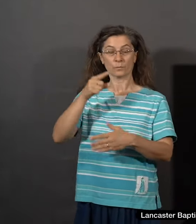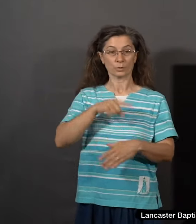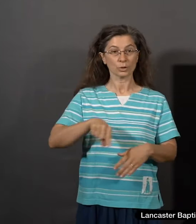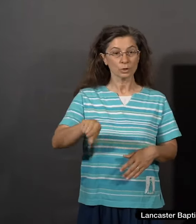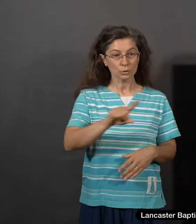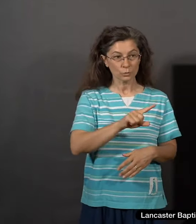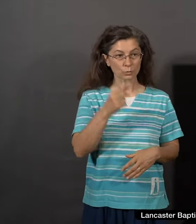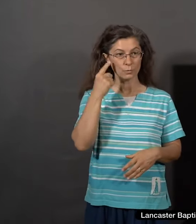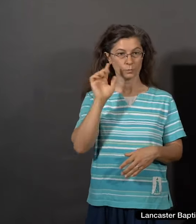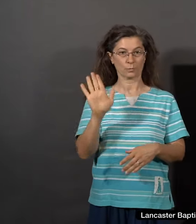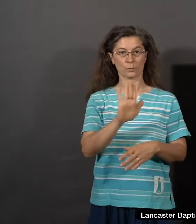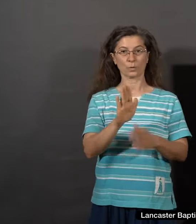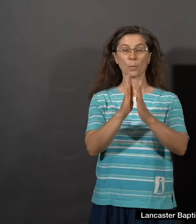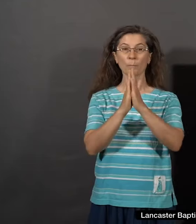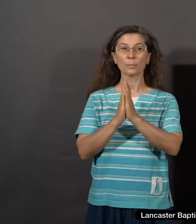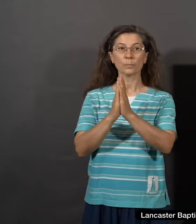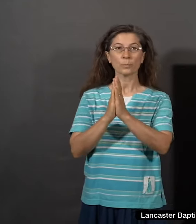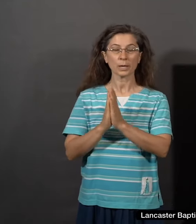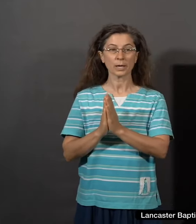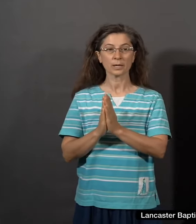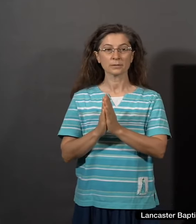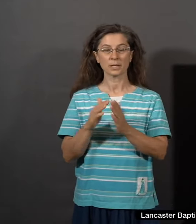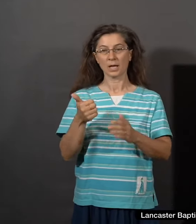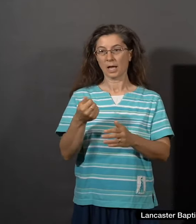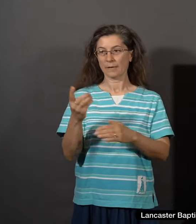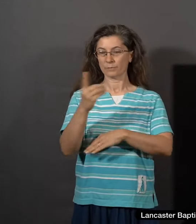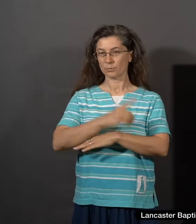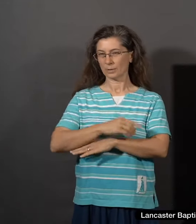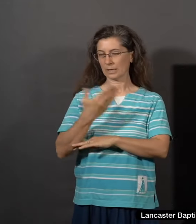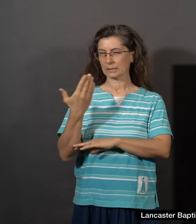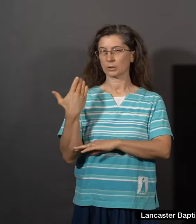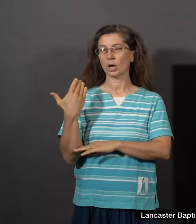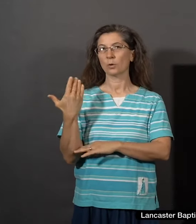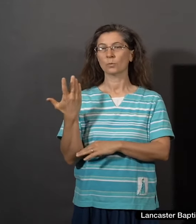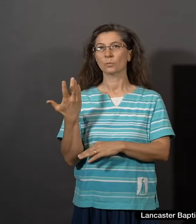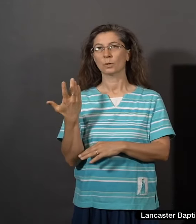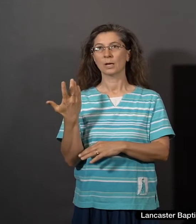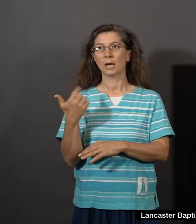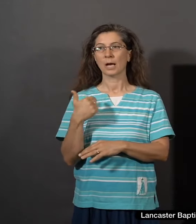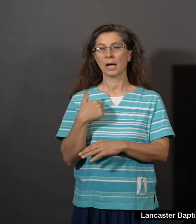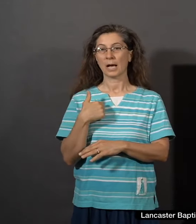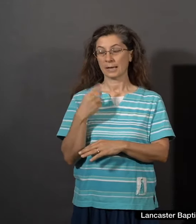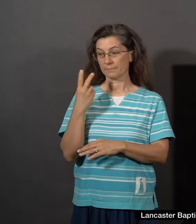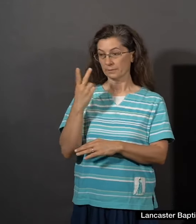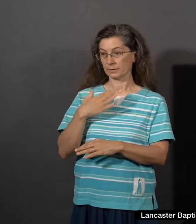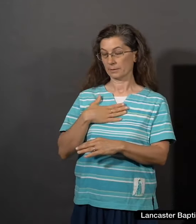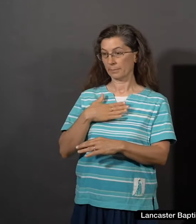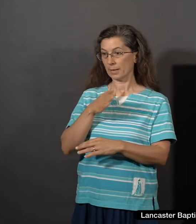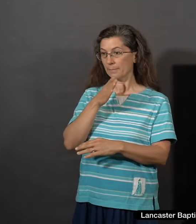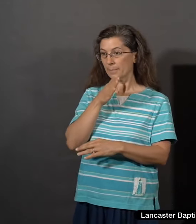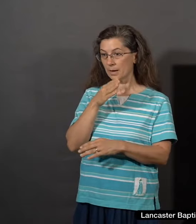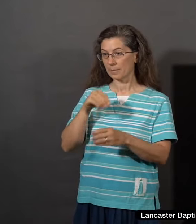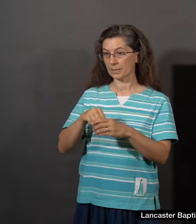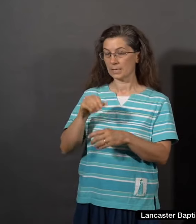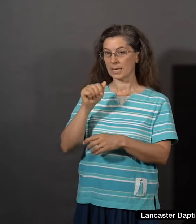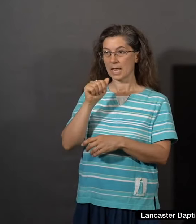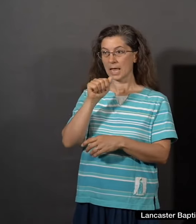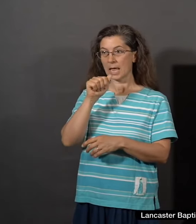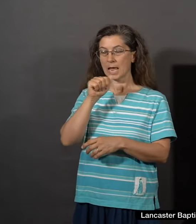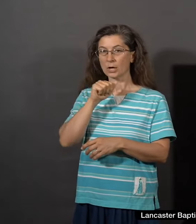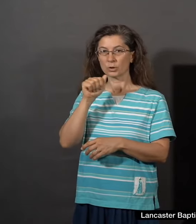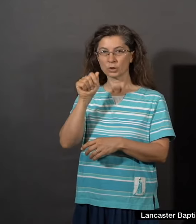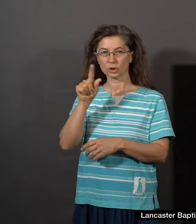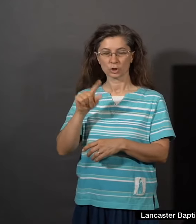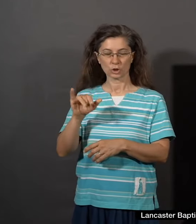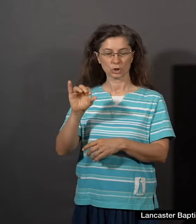prayers for us and a few days ago i was able to uh visit my mom in phoenix and